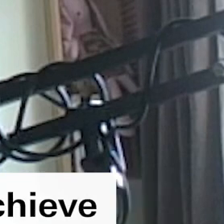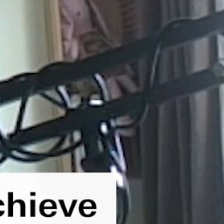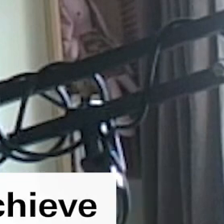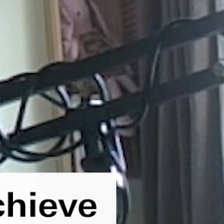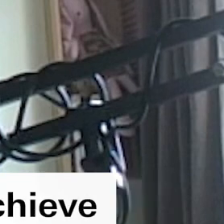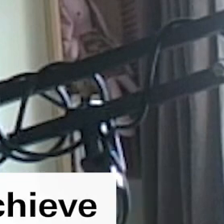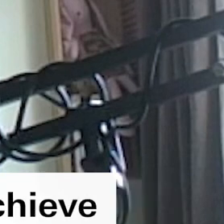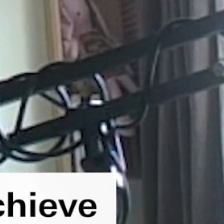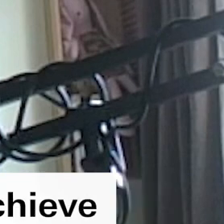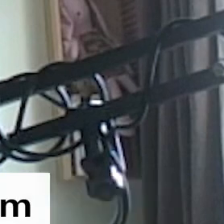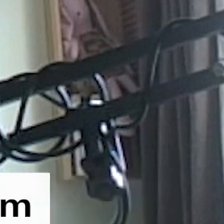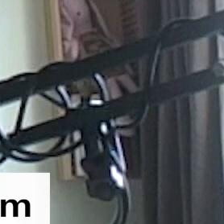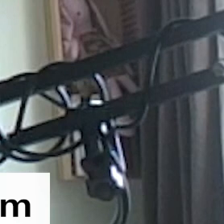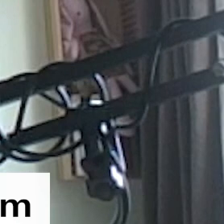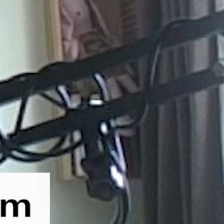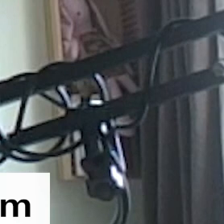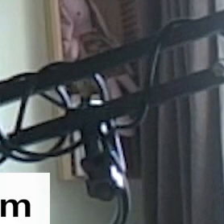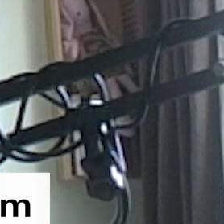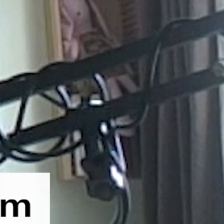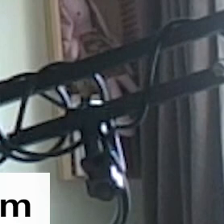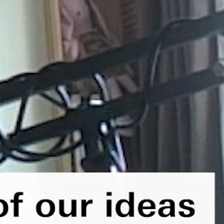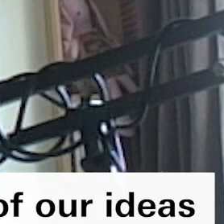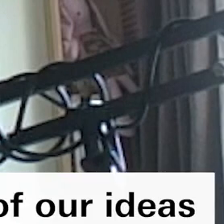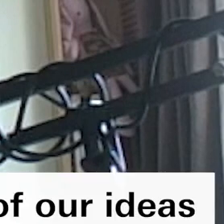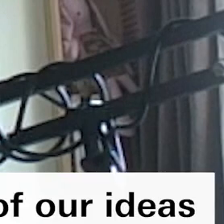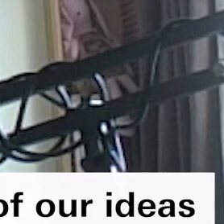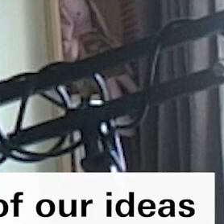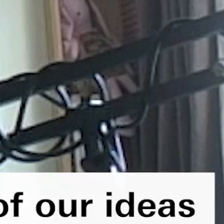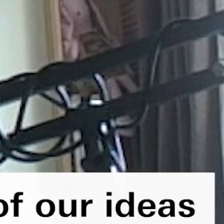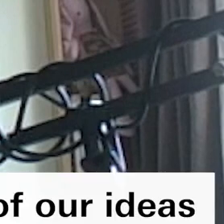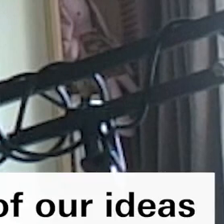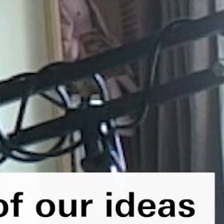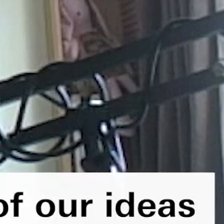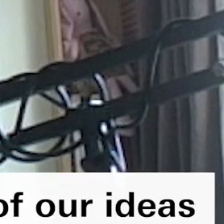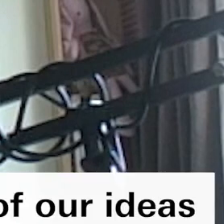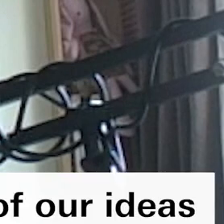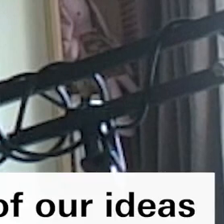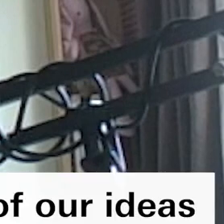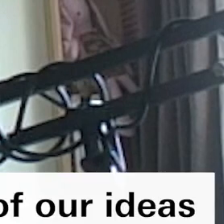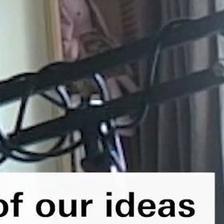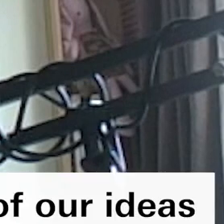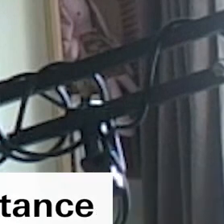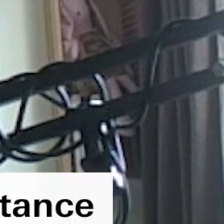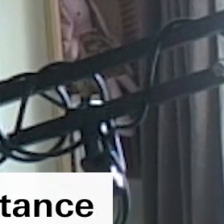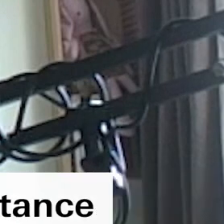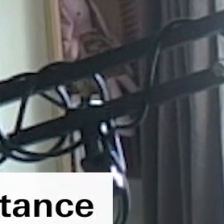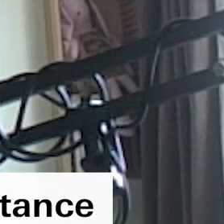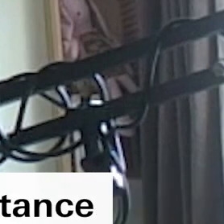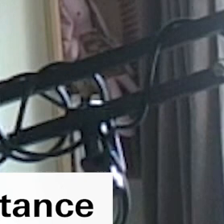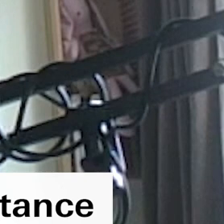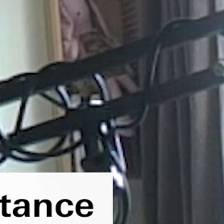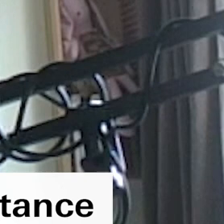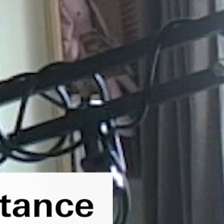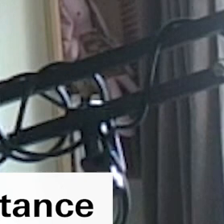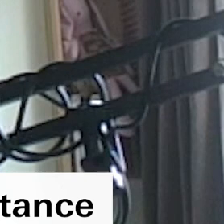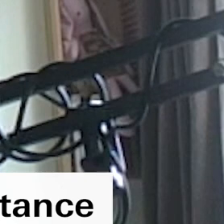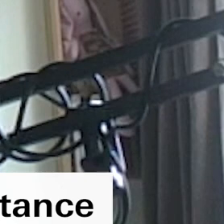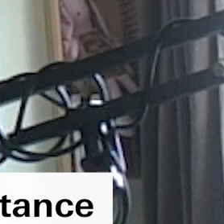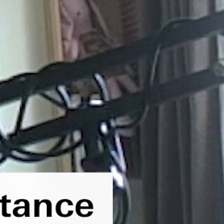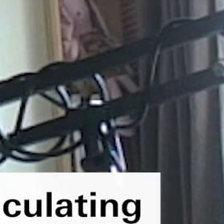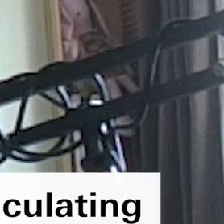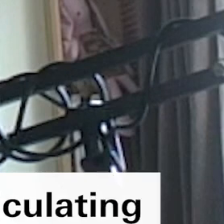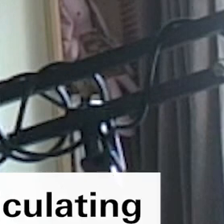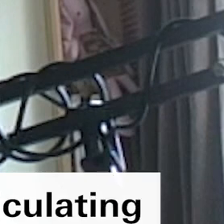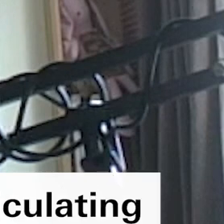to what we are trying to achieve within disability activism, which is to think about how all of our ideas within the process